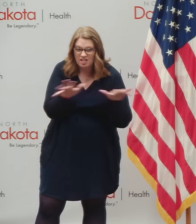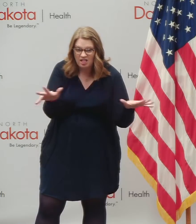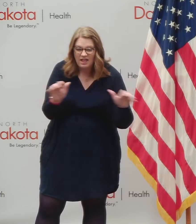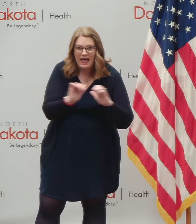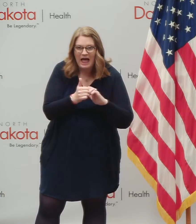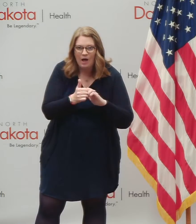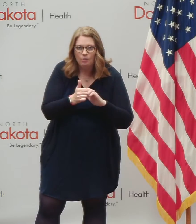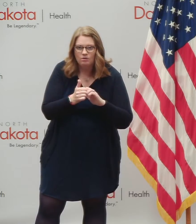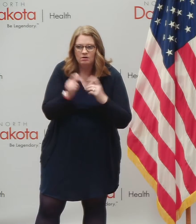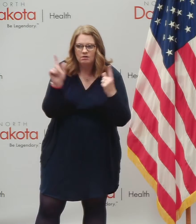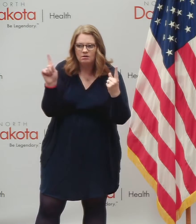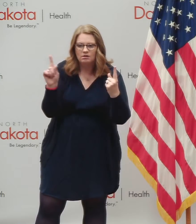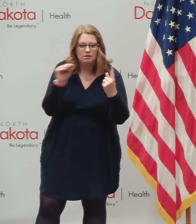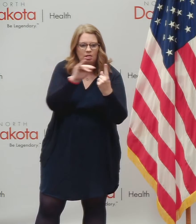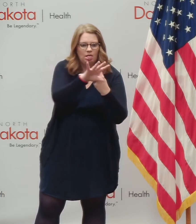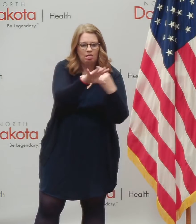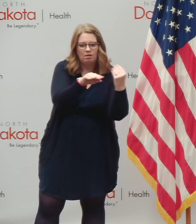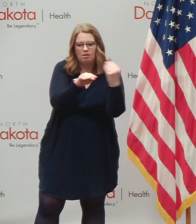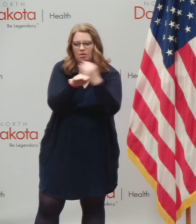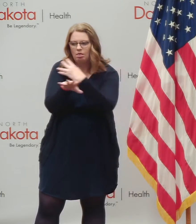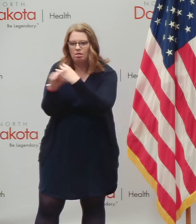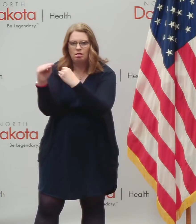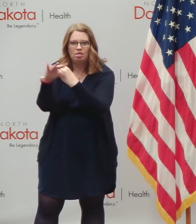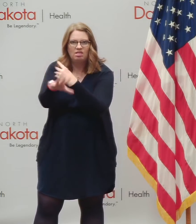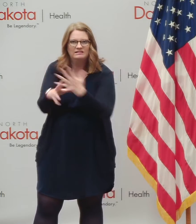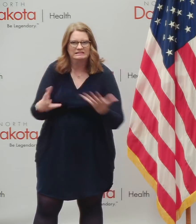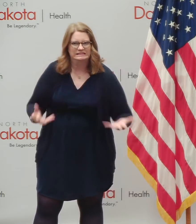power to stop that. So, I